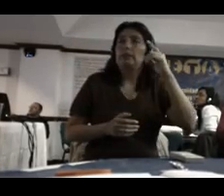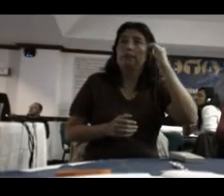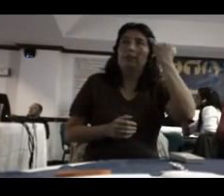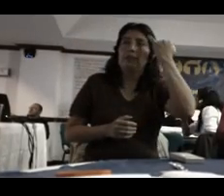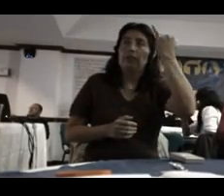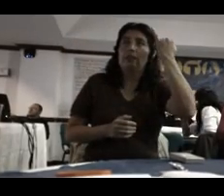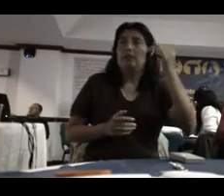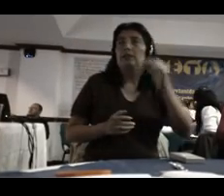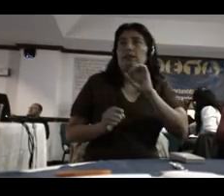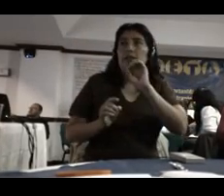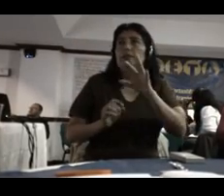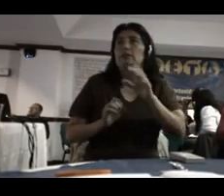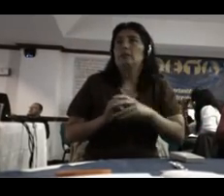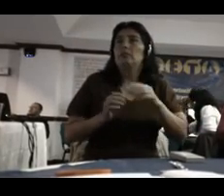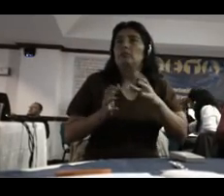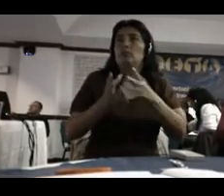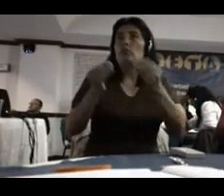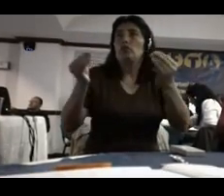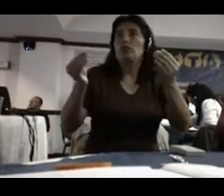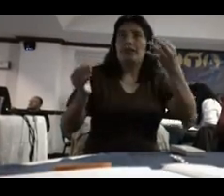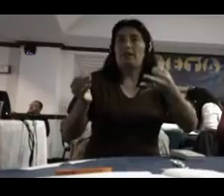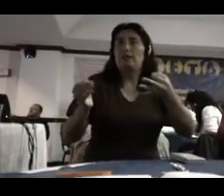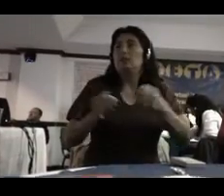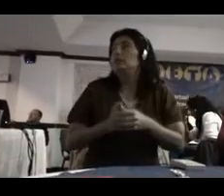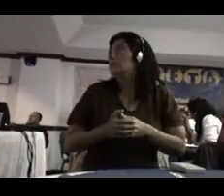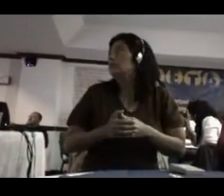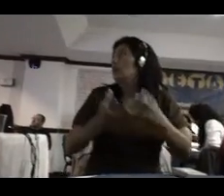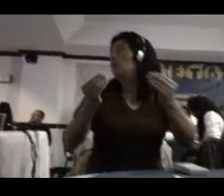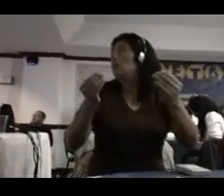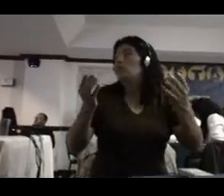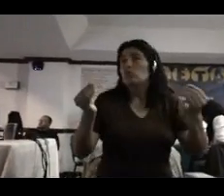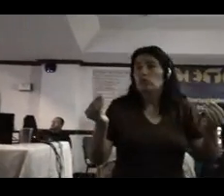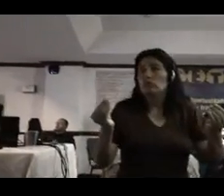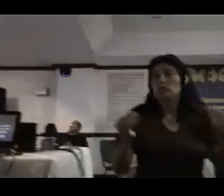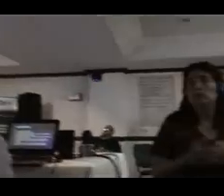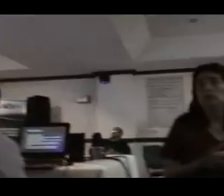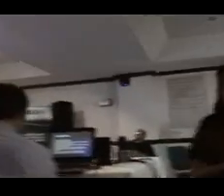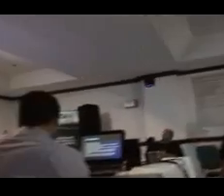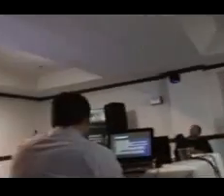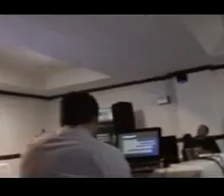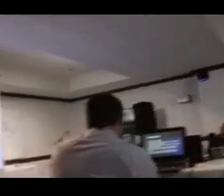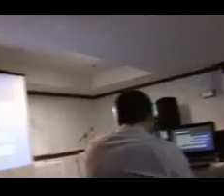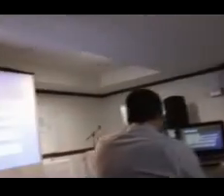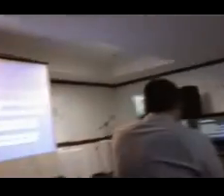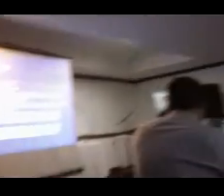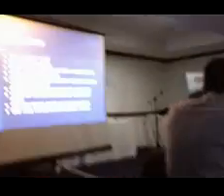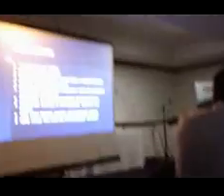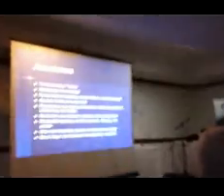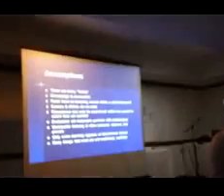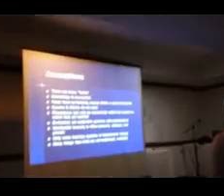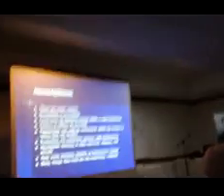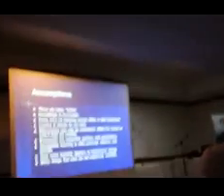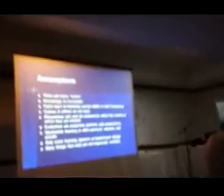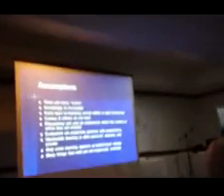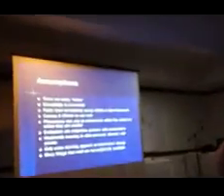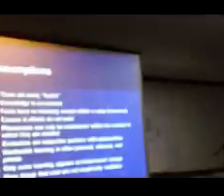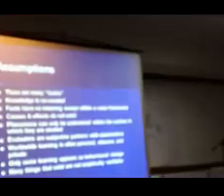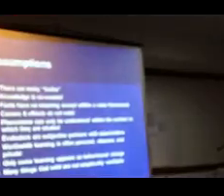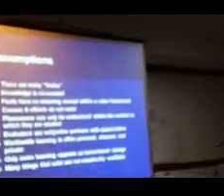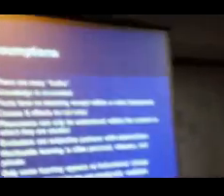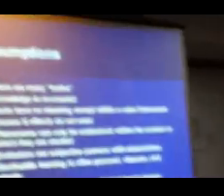many truths, not one truth. Many truths. Knowledge is co-created. It doesn't exist outside of what we make